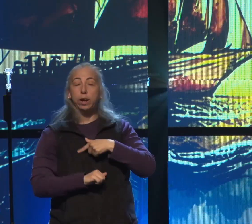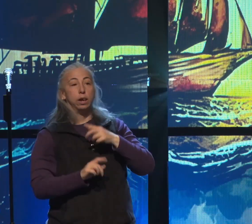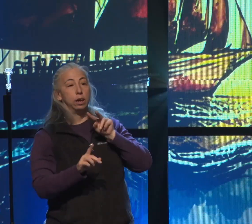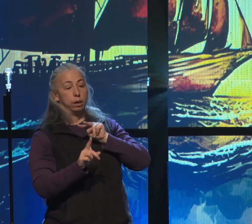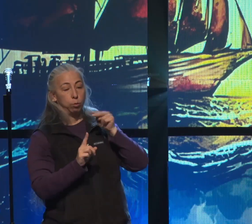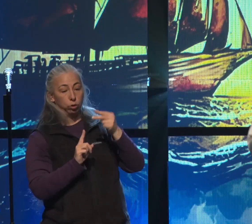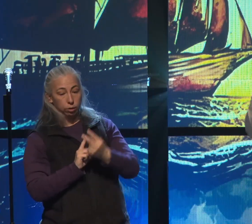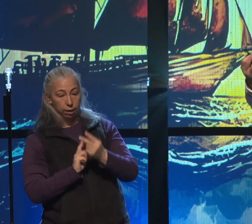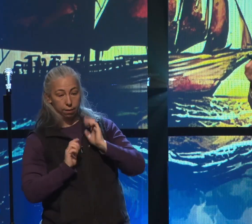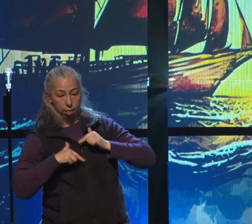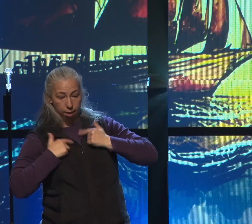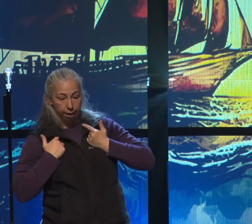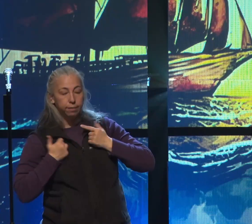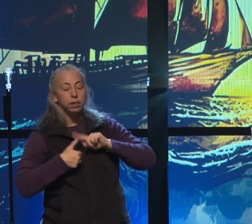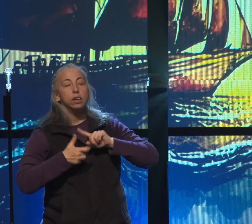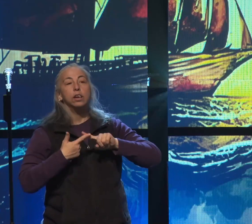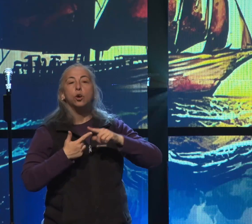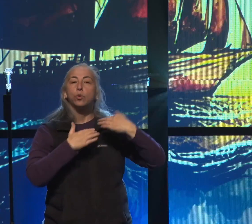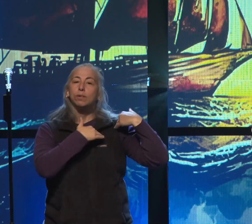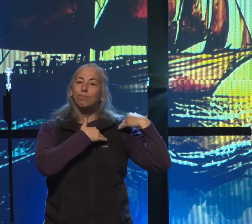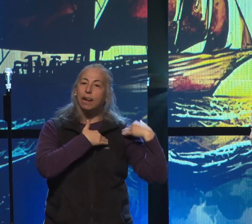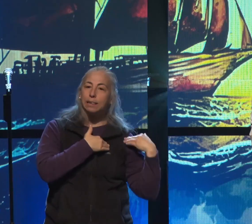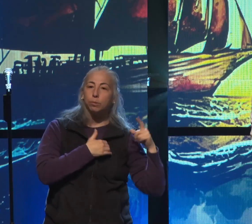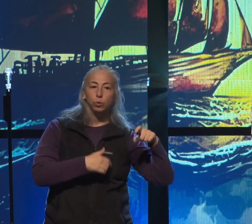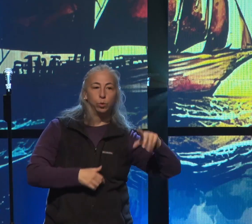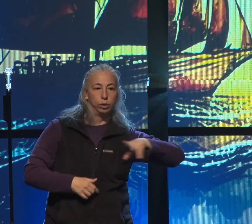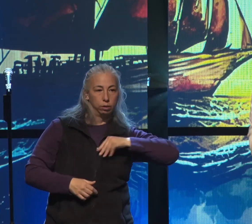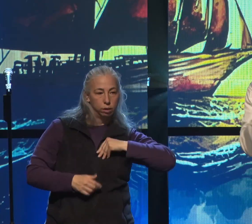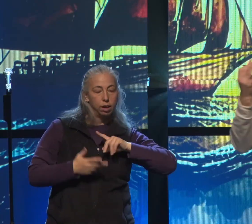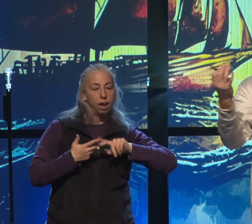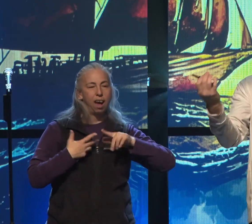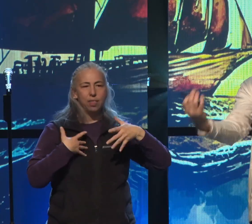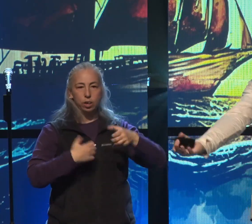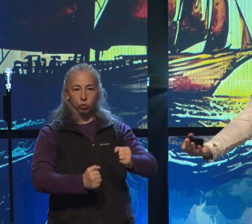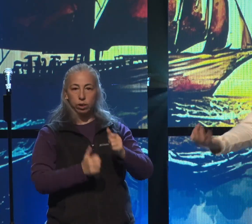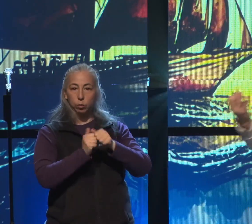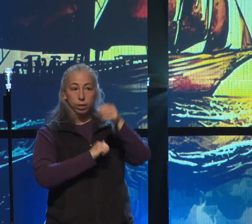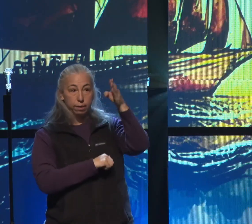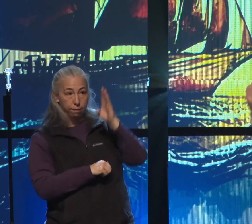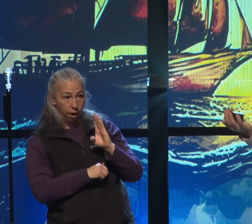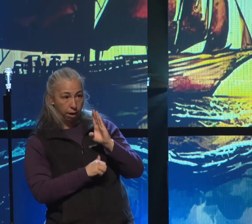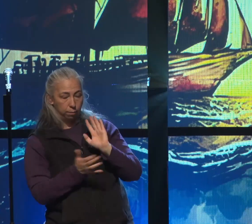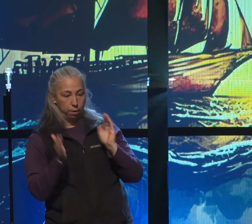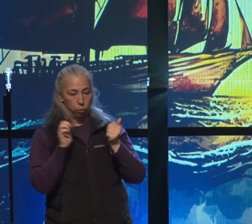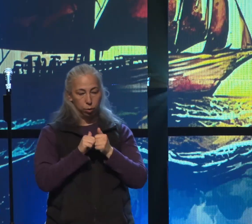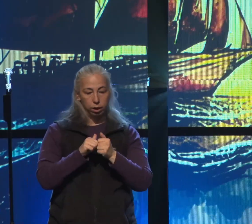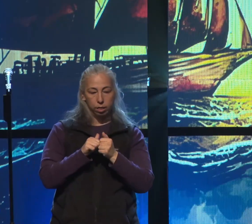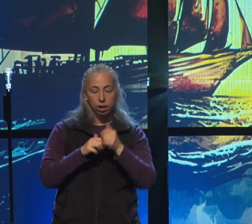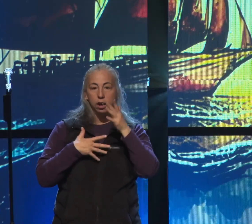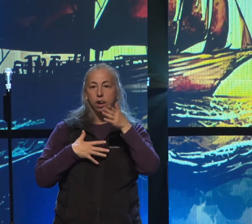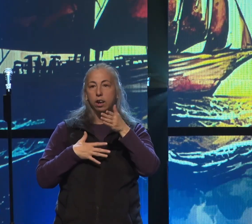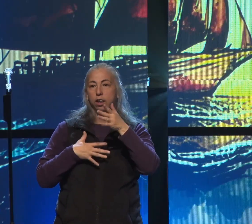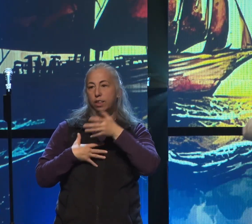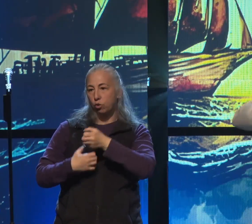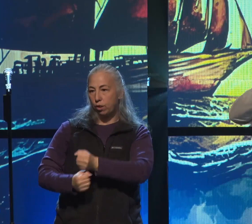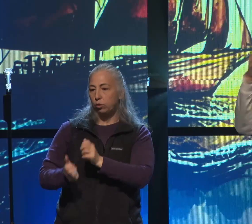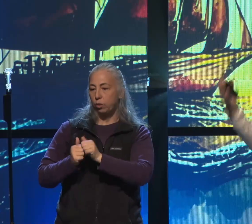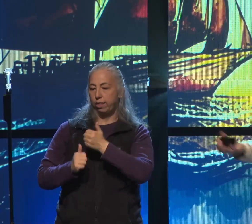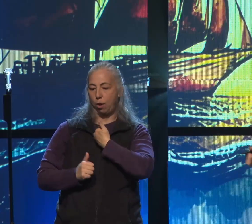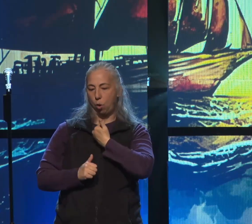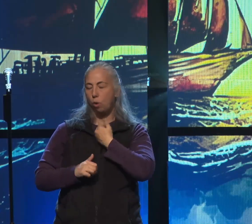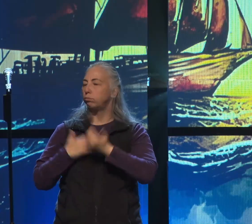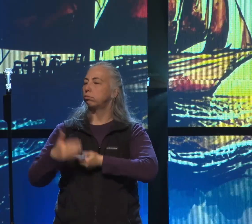ought to take, and the balancing of the trust in what we call the divine versus the trust in our own activity and actions, right? So